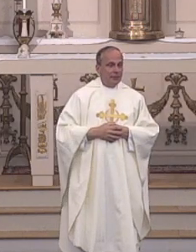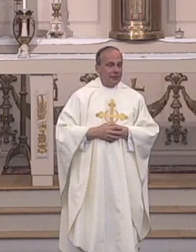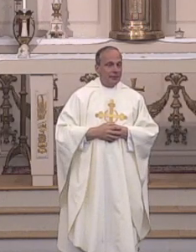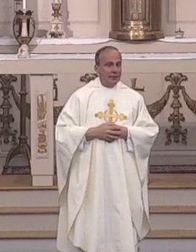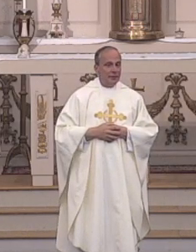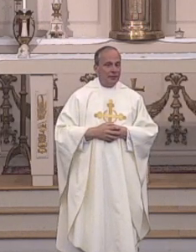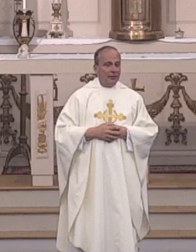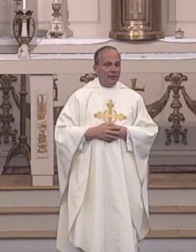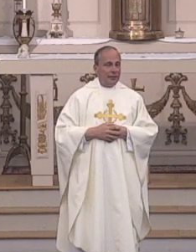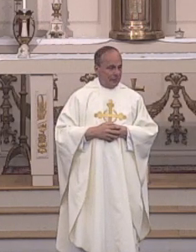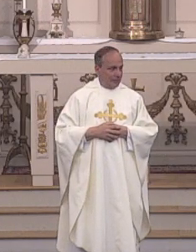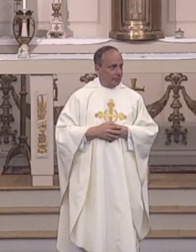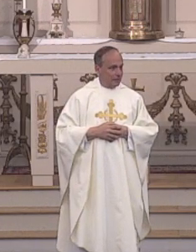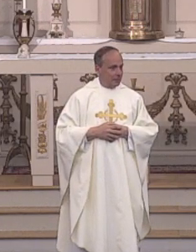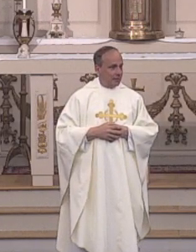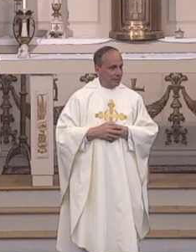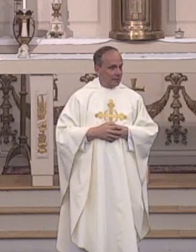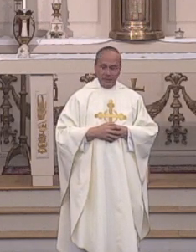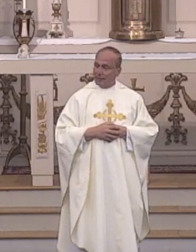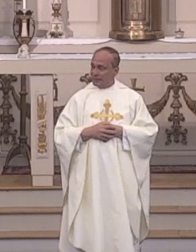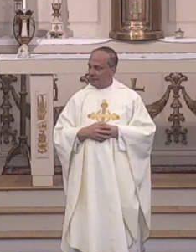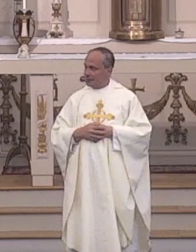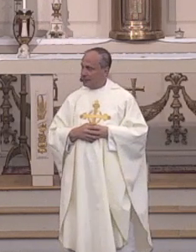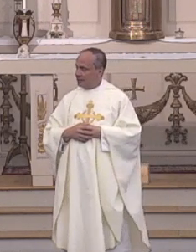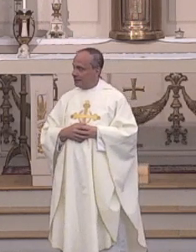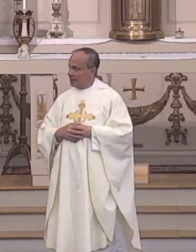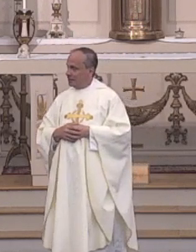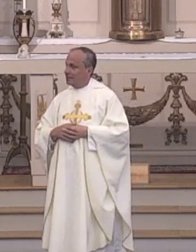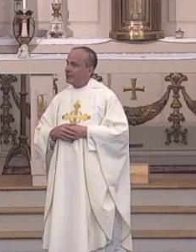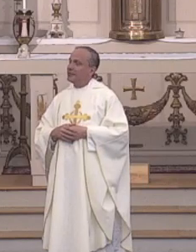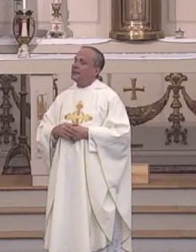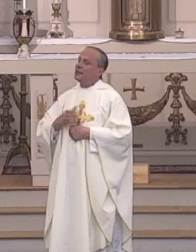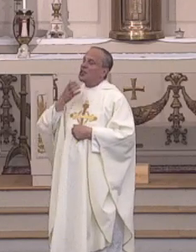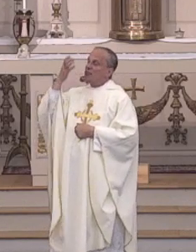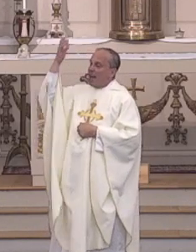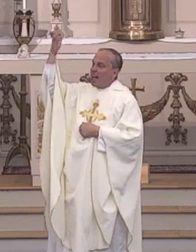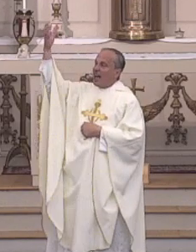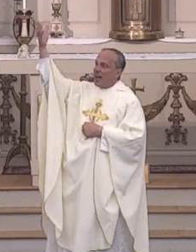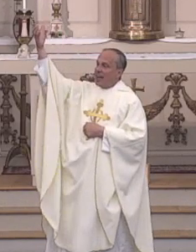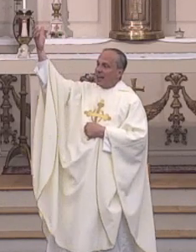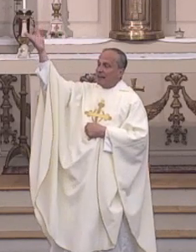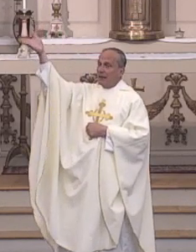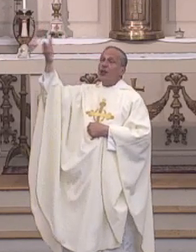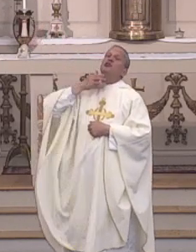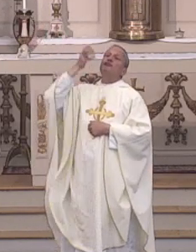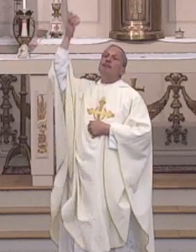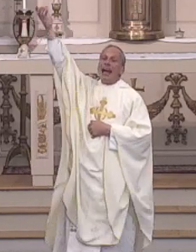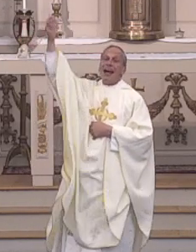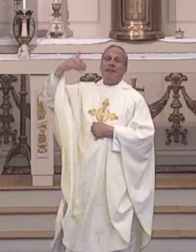We all know a giraffe, right? A giraffe is a kind of animal.